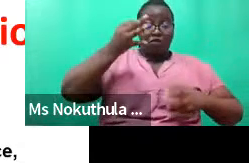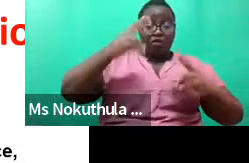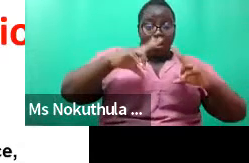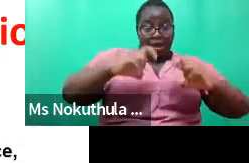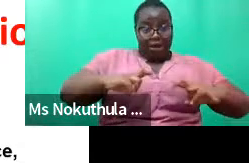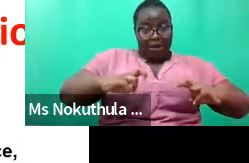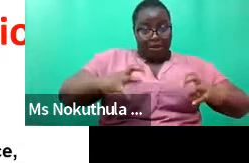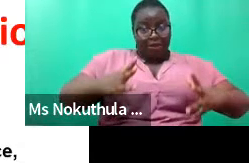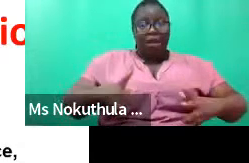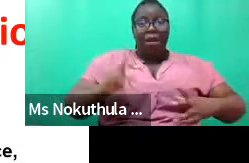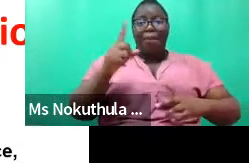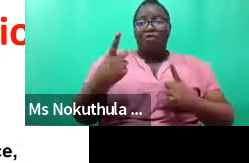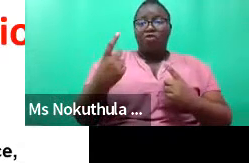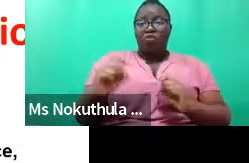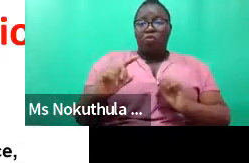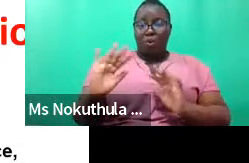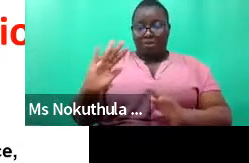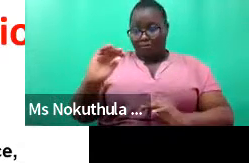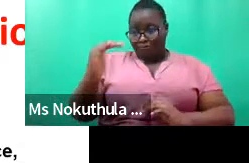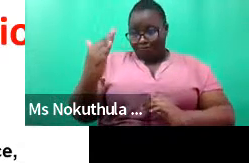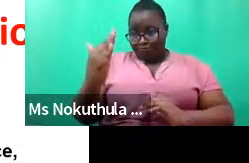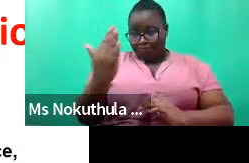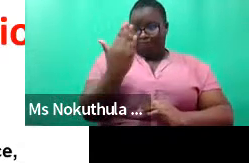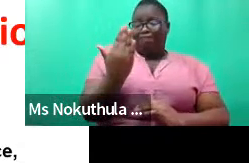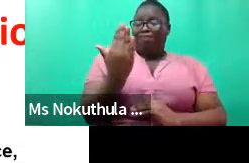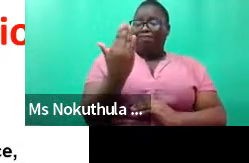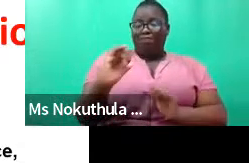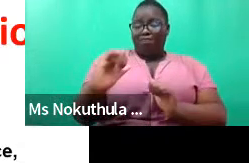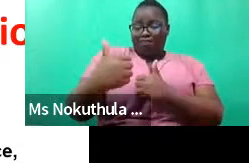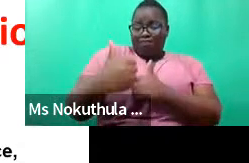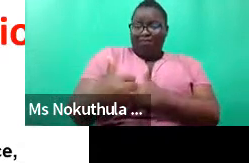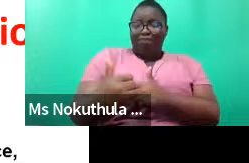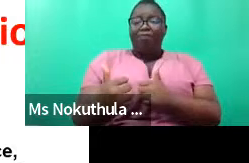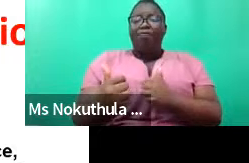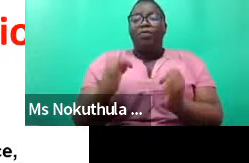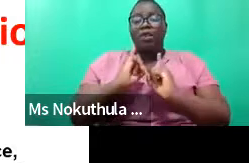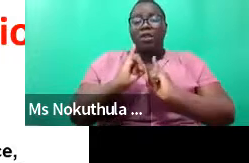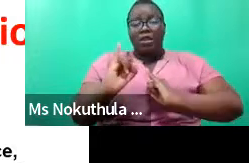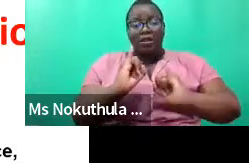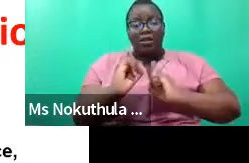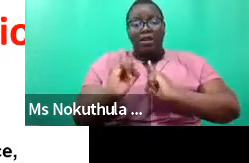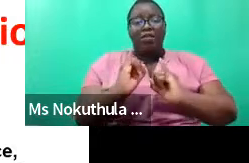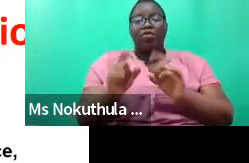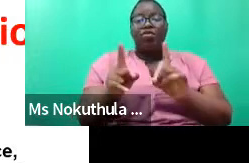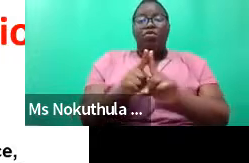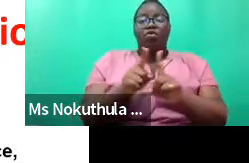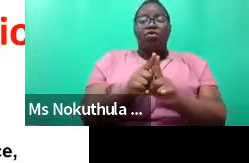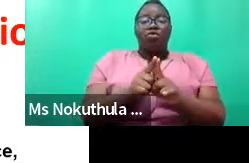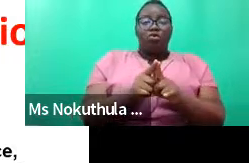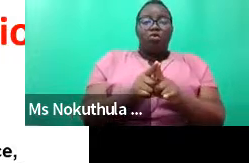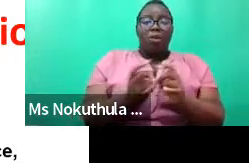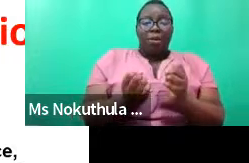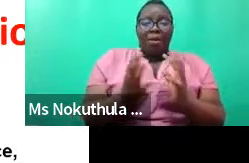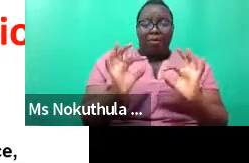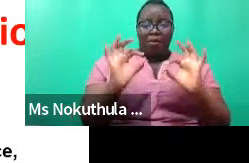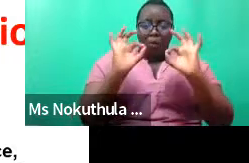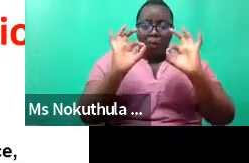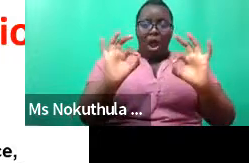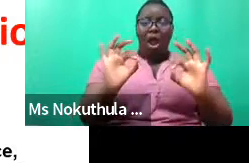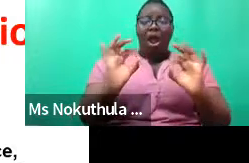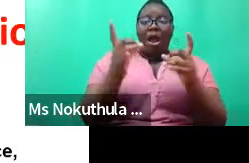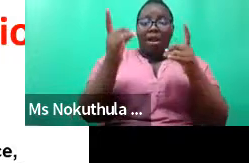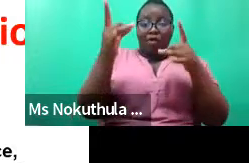a face-to-face interviews. This will provide more insight and more accurate information on this research